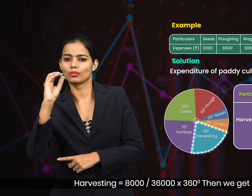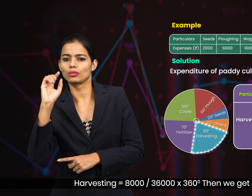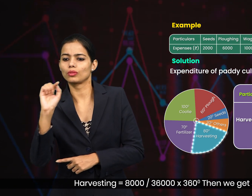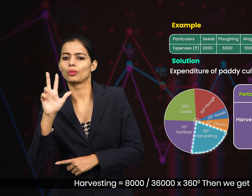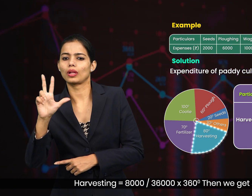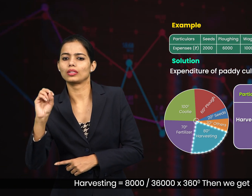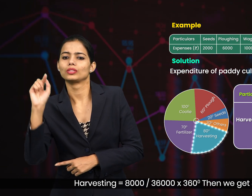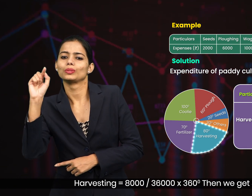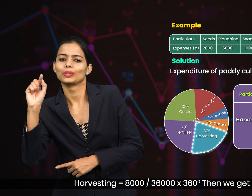degree.